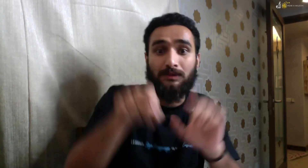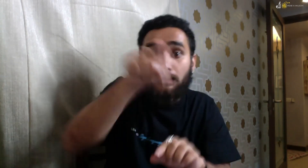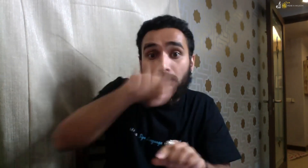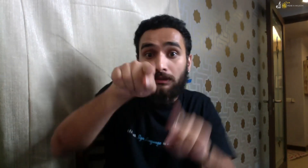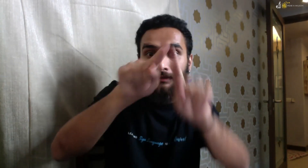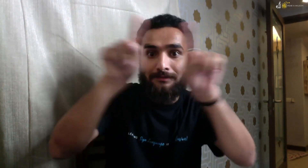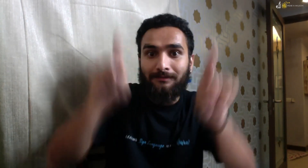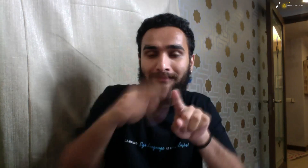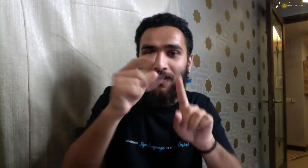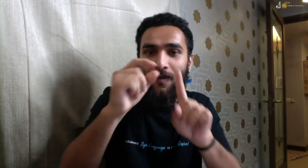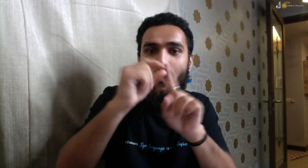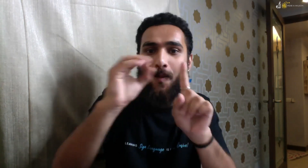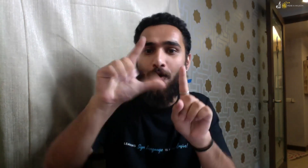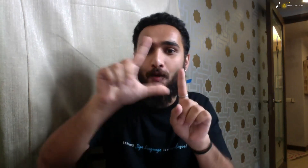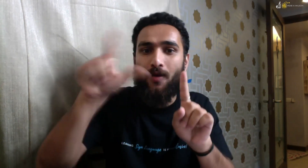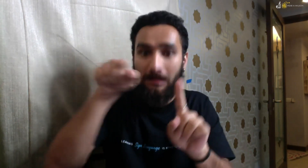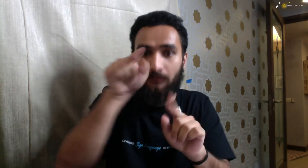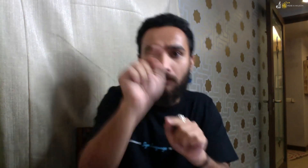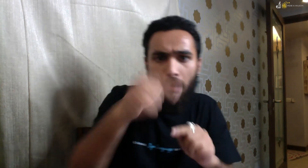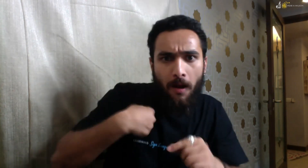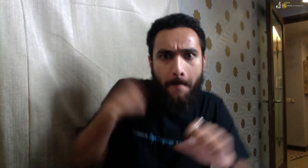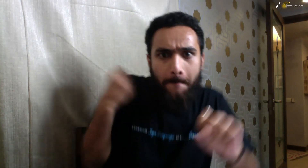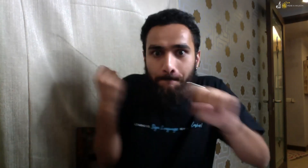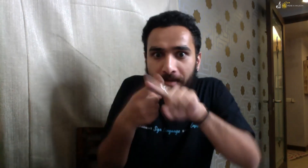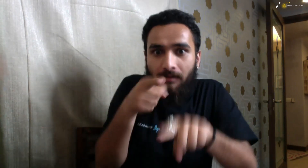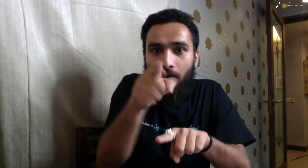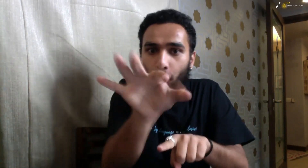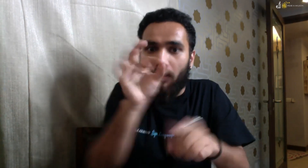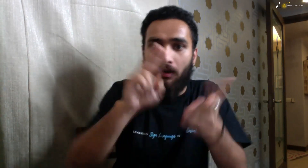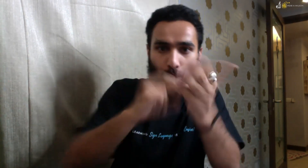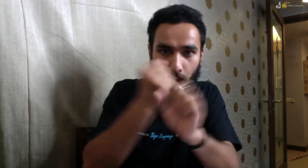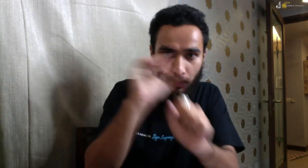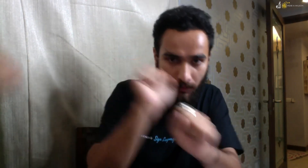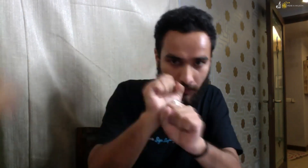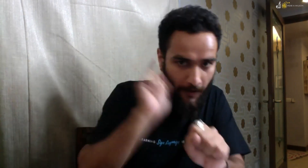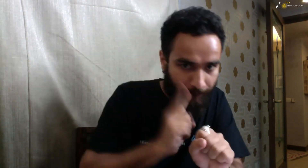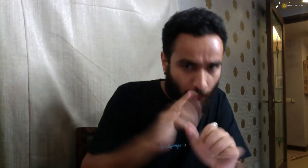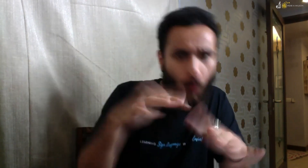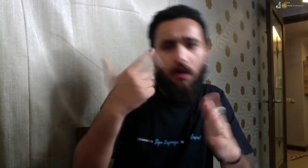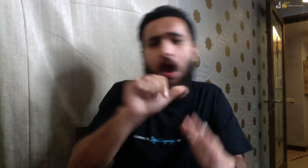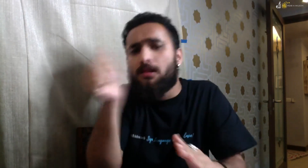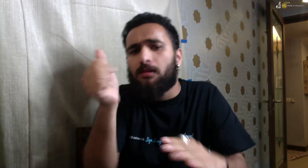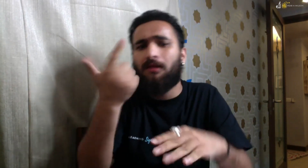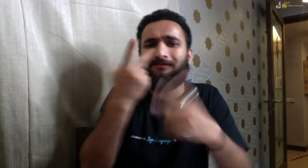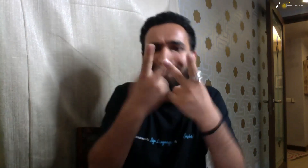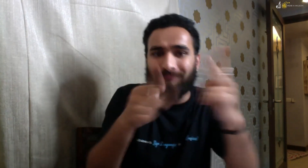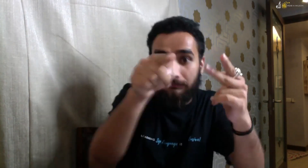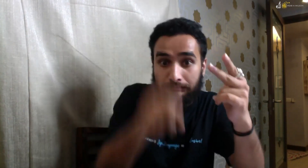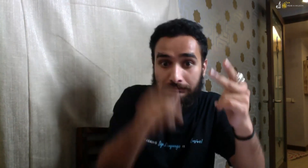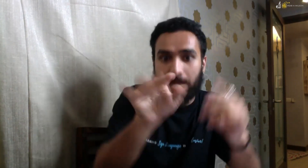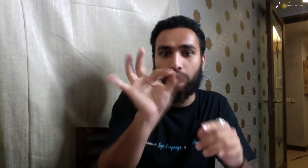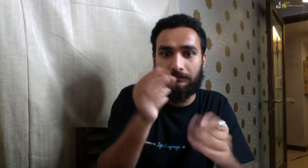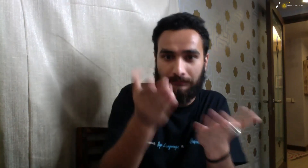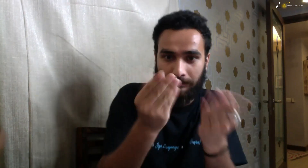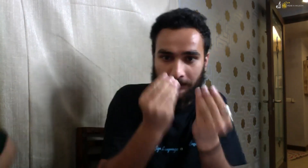Request you to not send it in the chat window. Please click on the poll that's there on your screen. Whichever matches you. Are you from an NGO working with the deaf?